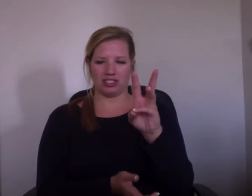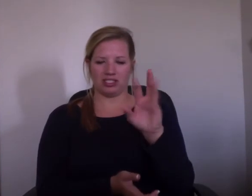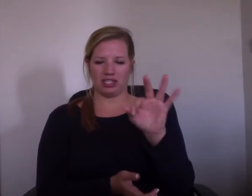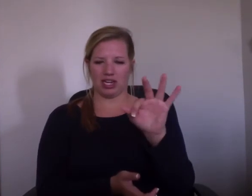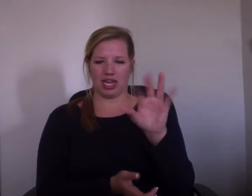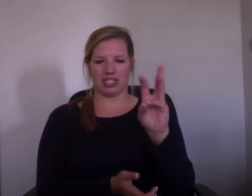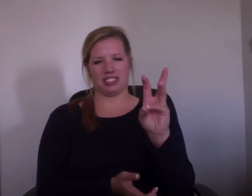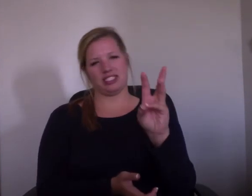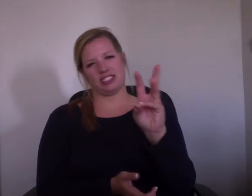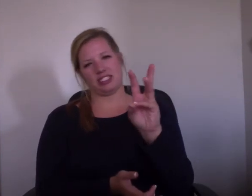1965 to give it an exact date,